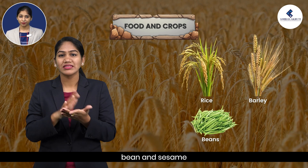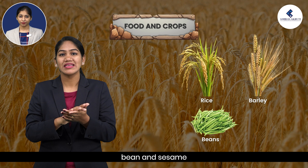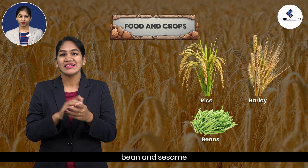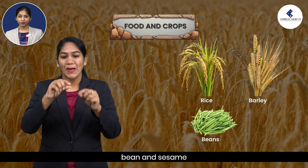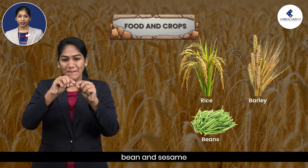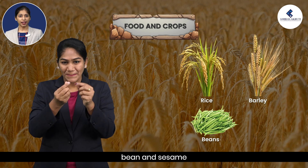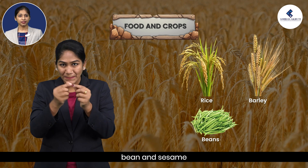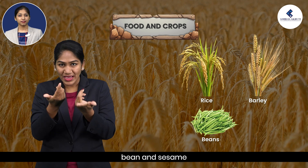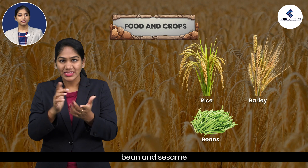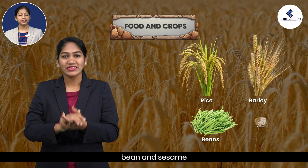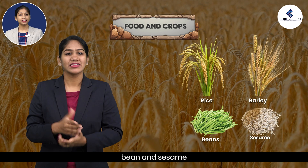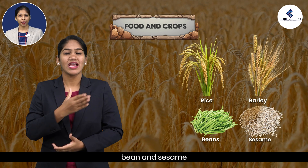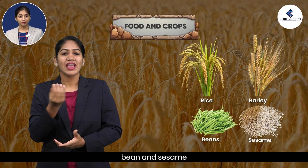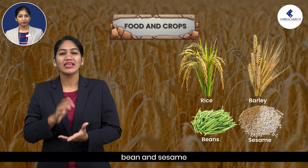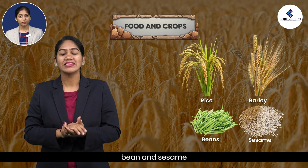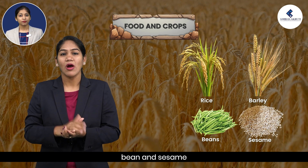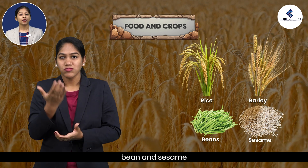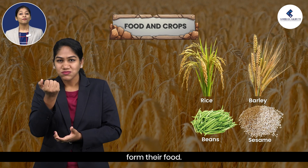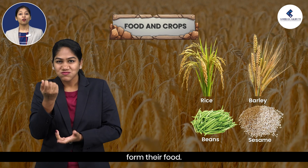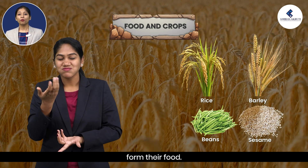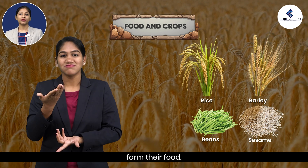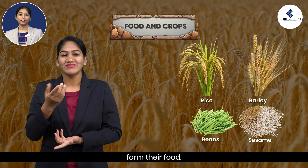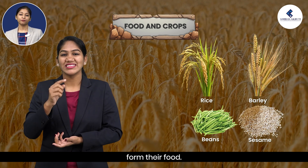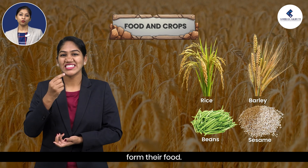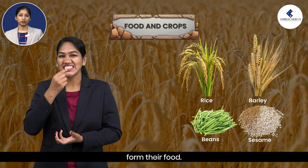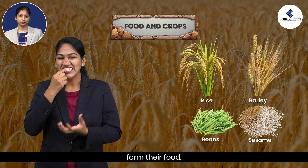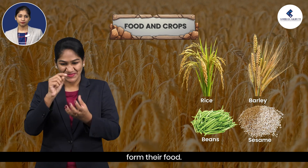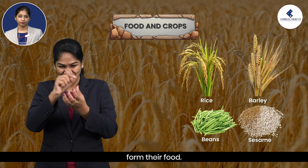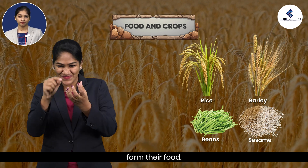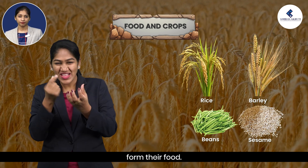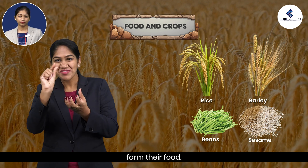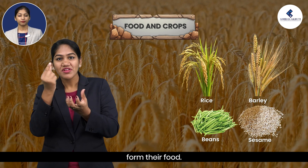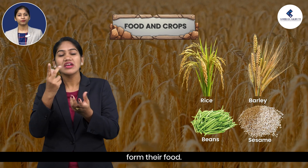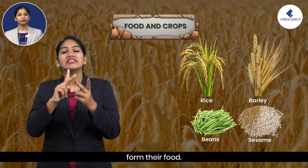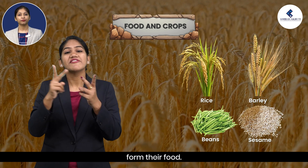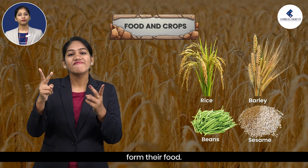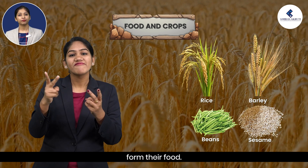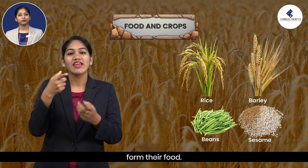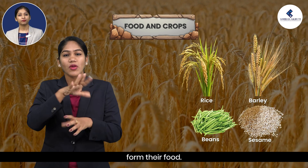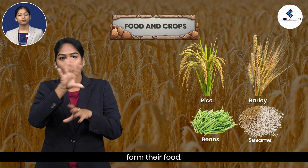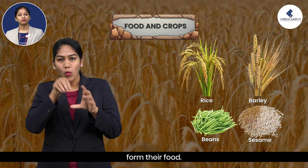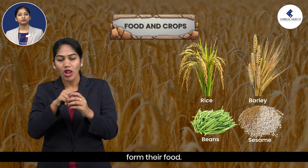bean, and sesame form their food.